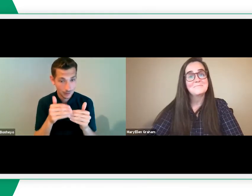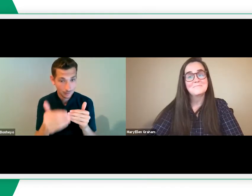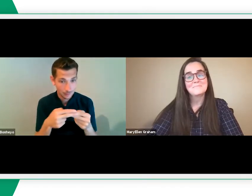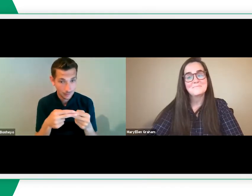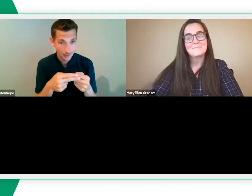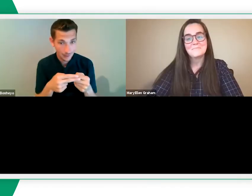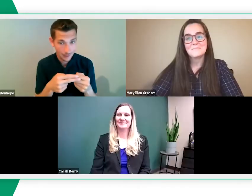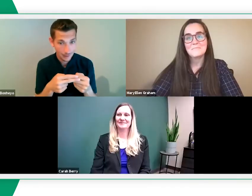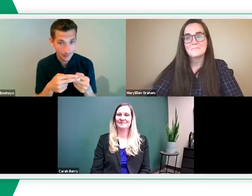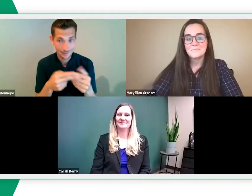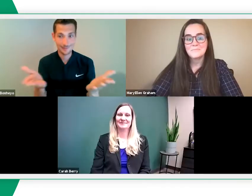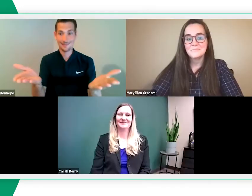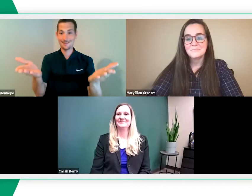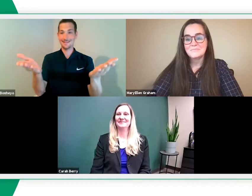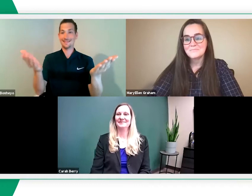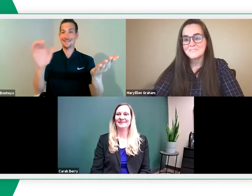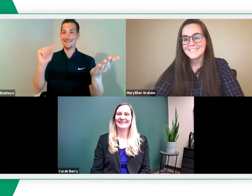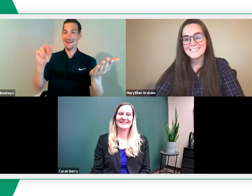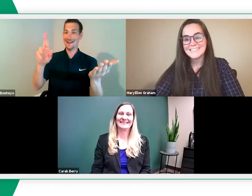said, next slide.